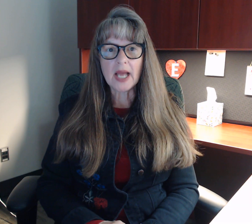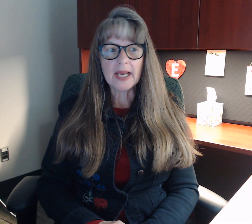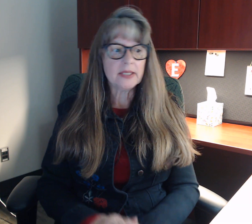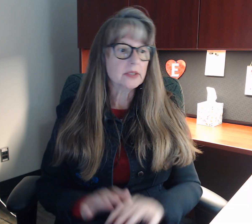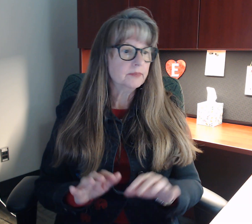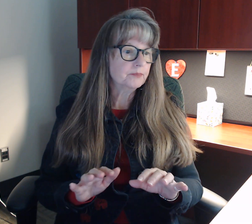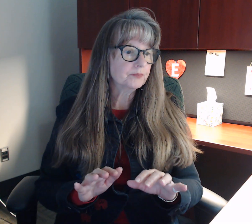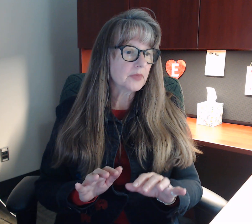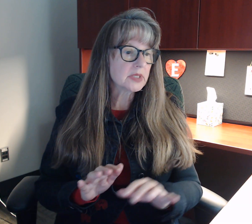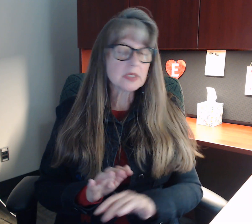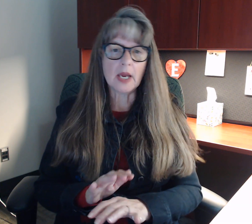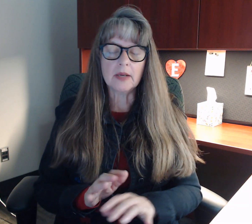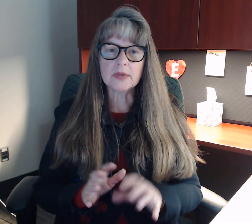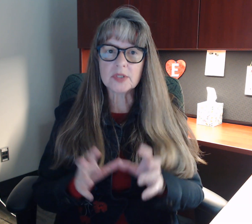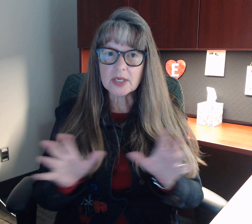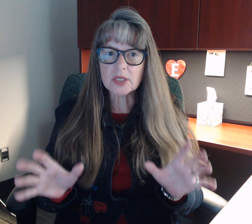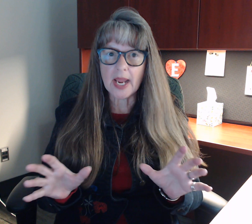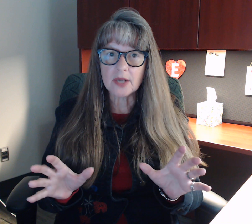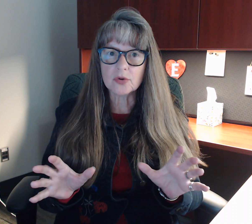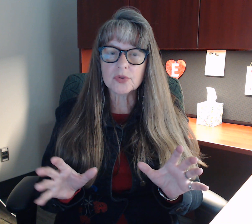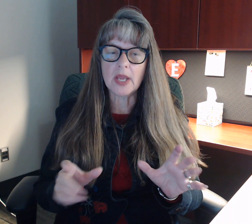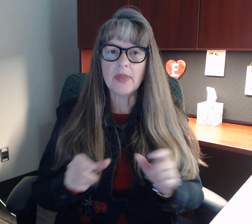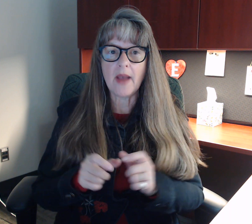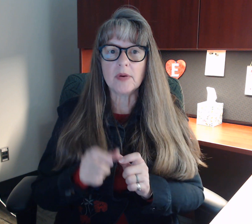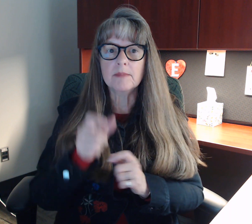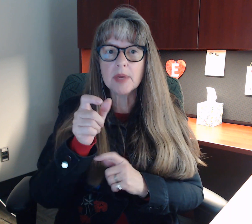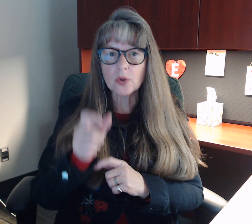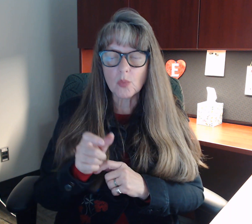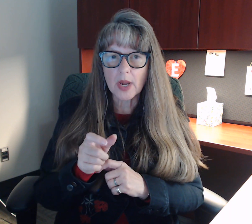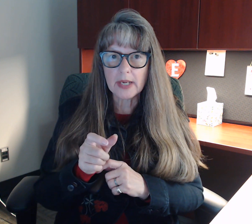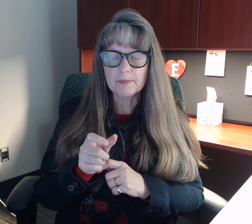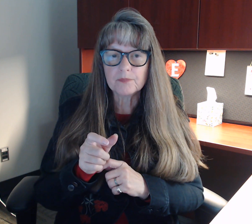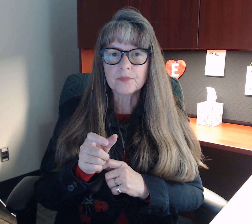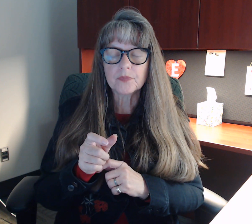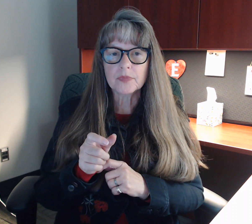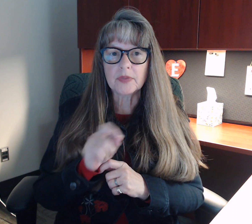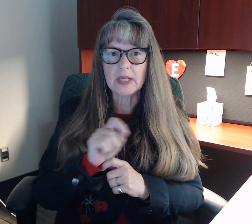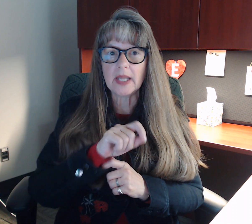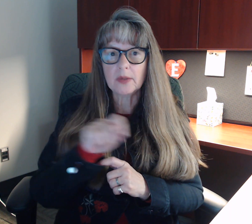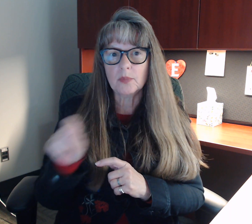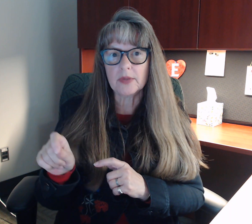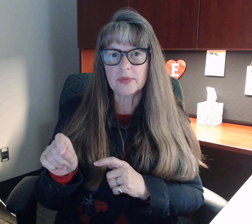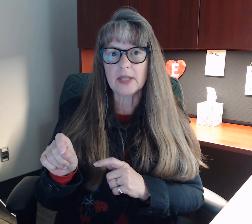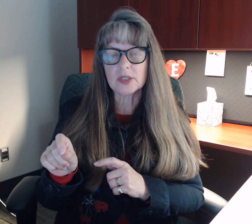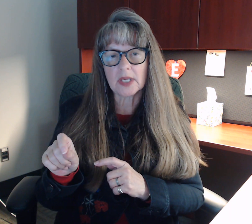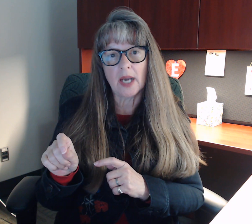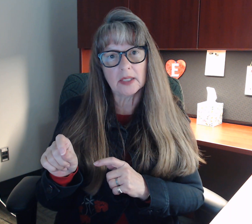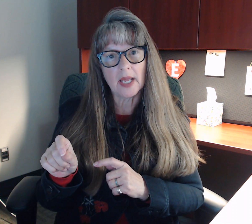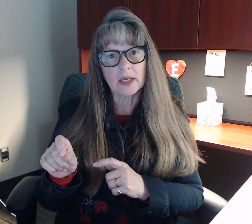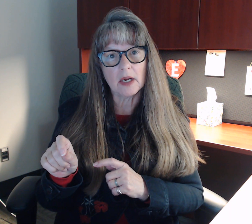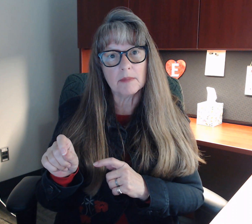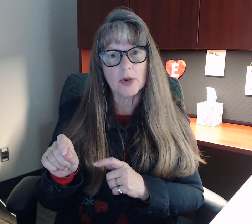light 6 candles, and they have a middle one that they light it with. That's kind of like a